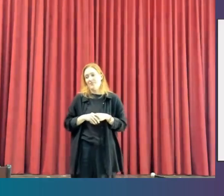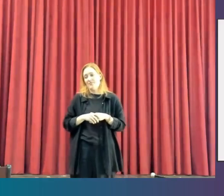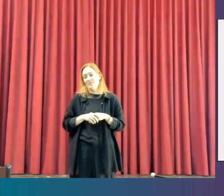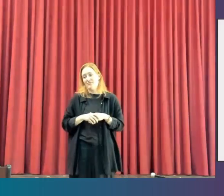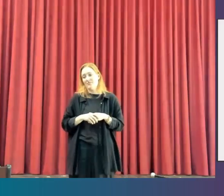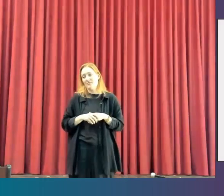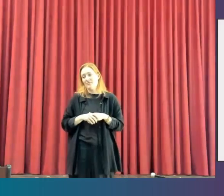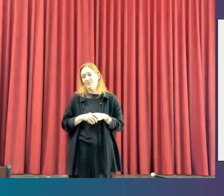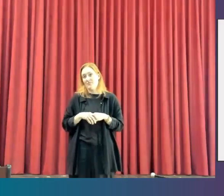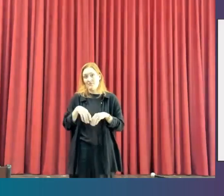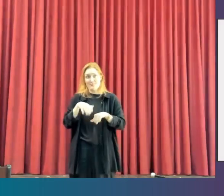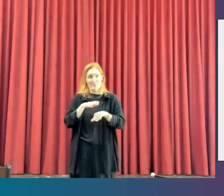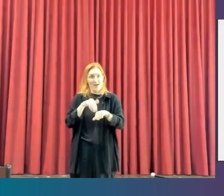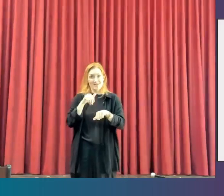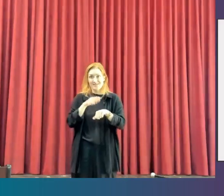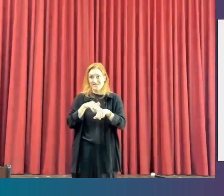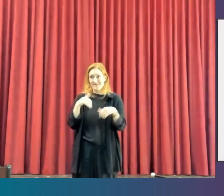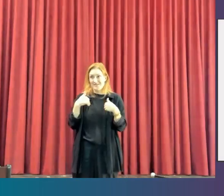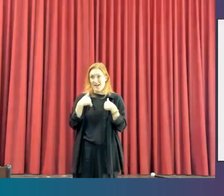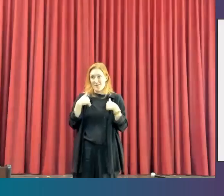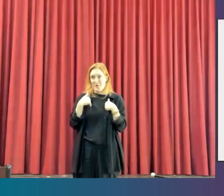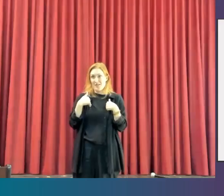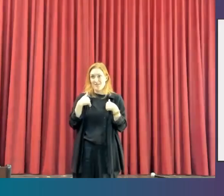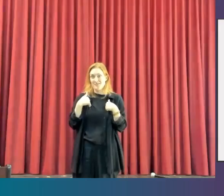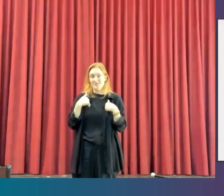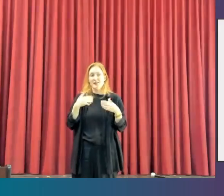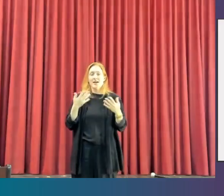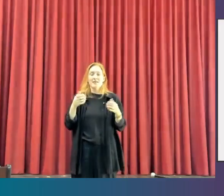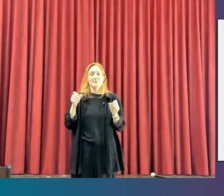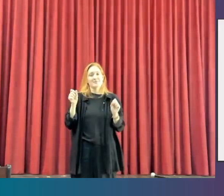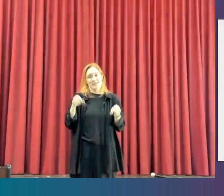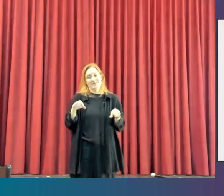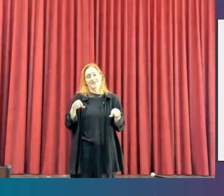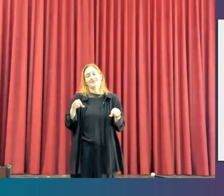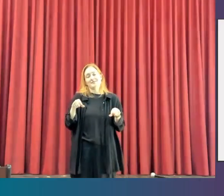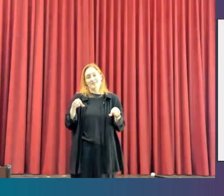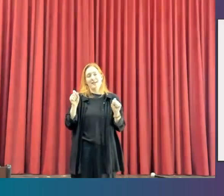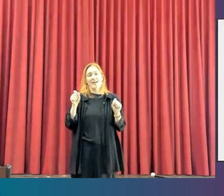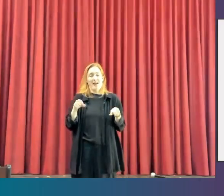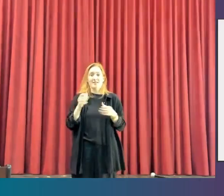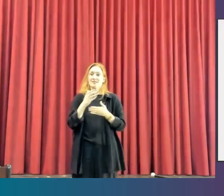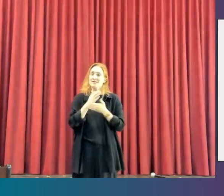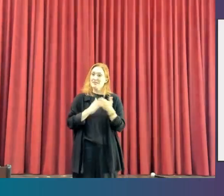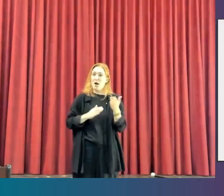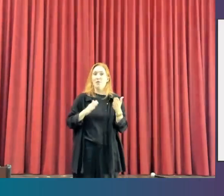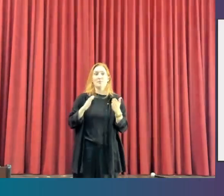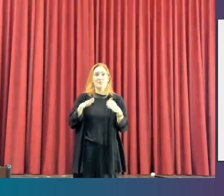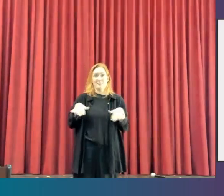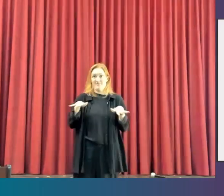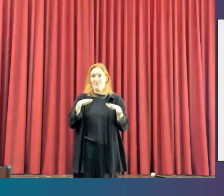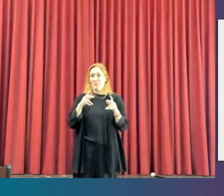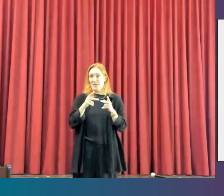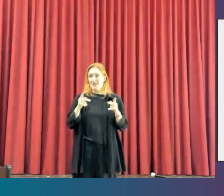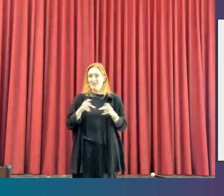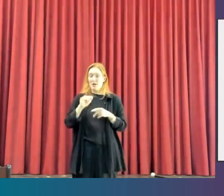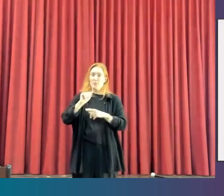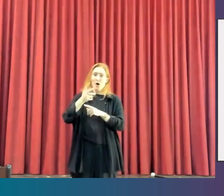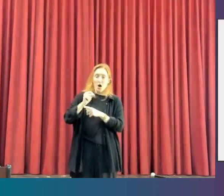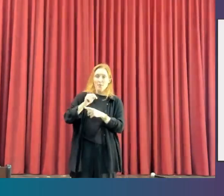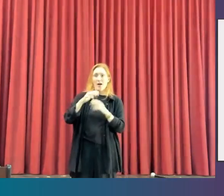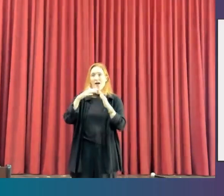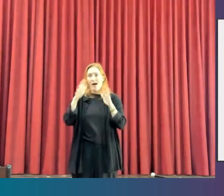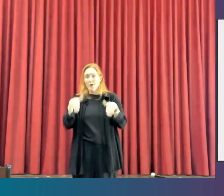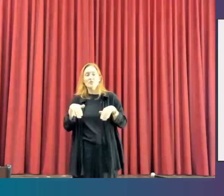What about pets? So yes, properties can have a no pet policy and reject people for